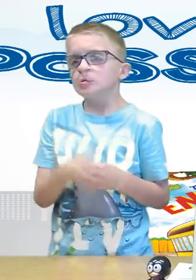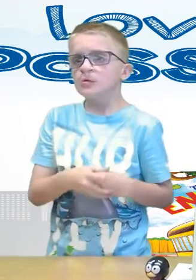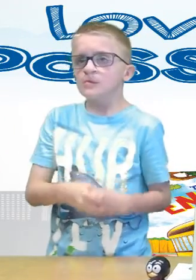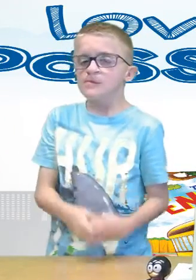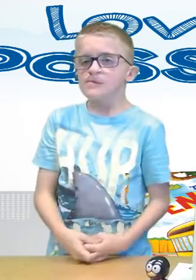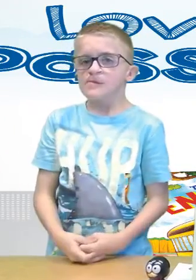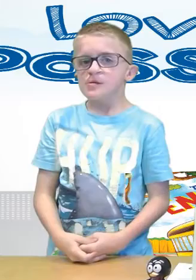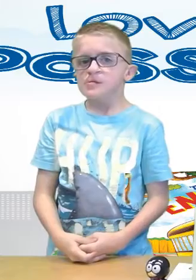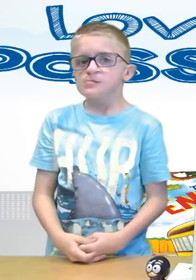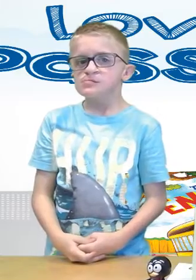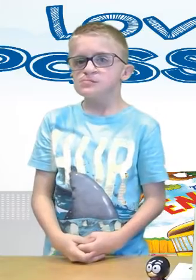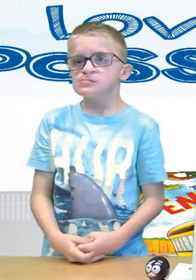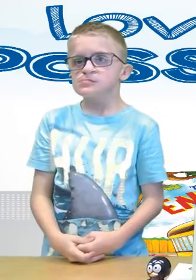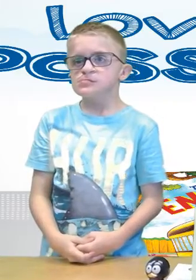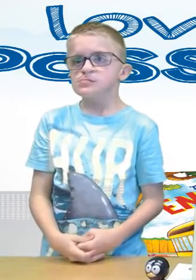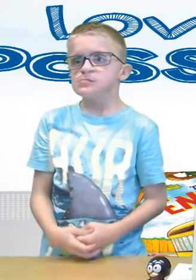Miss Calvert and Miss Panessa.